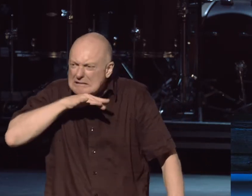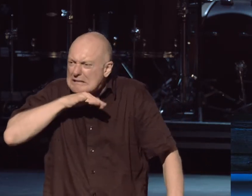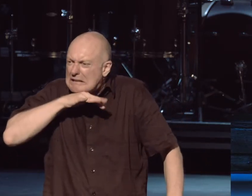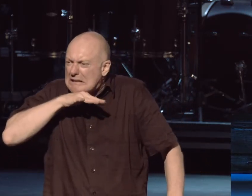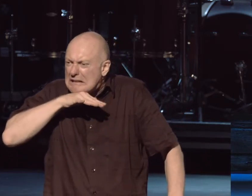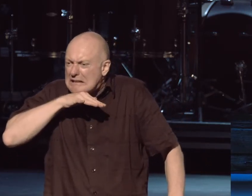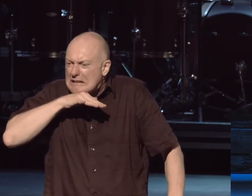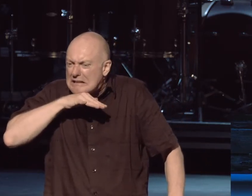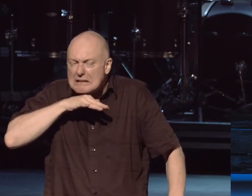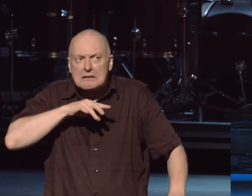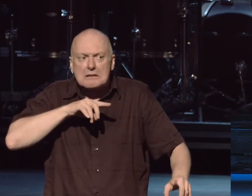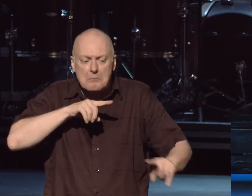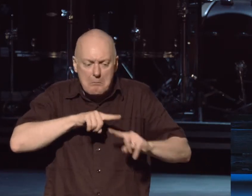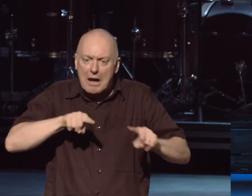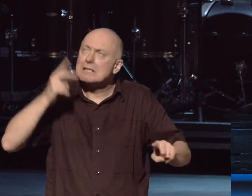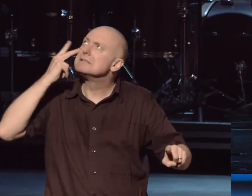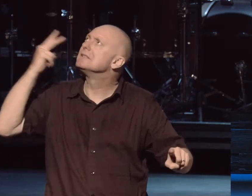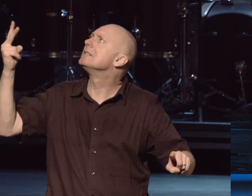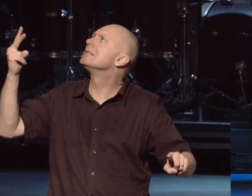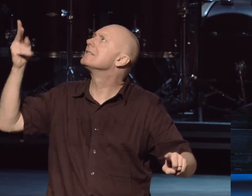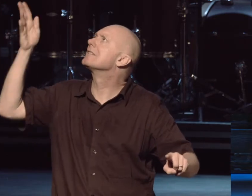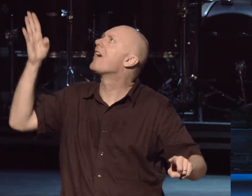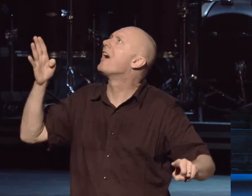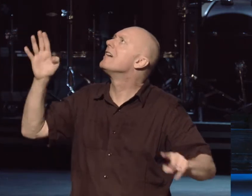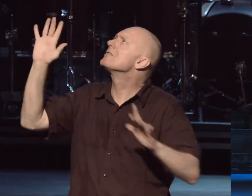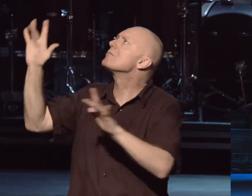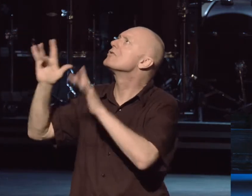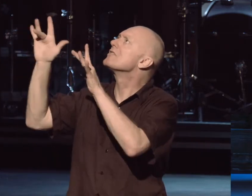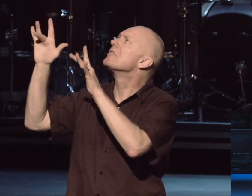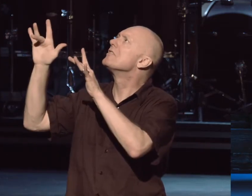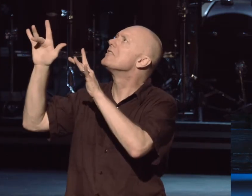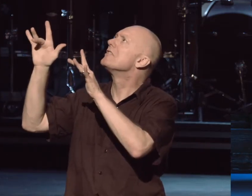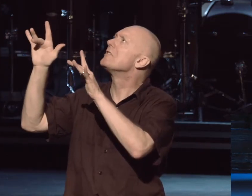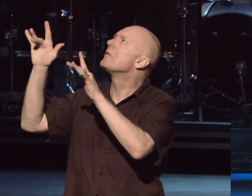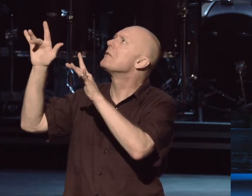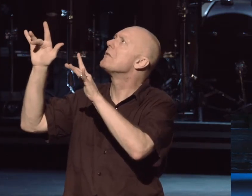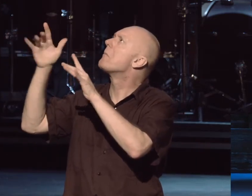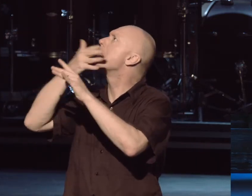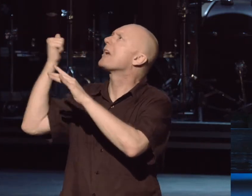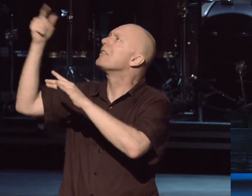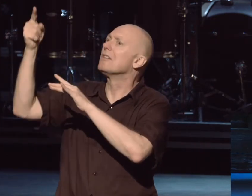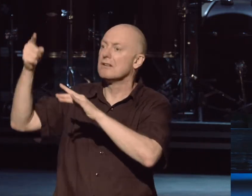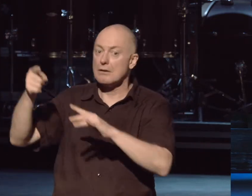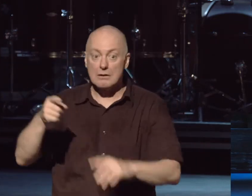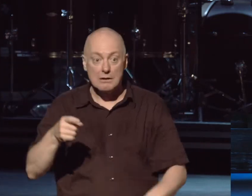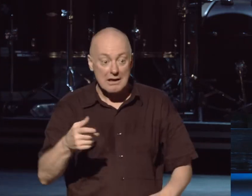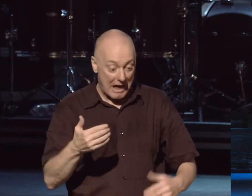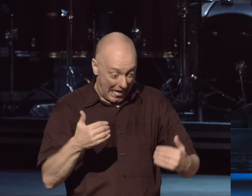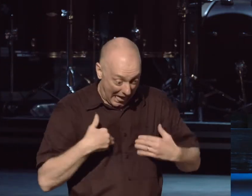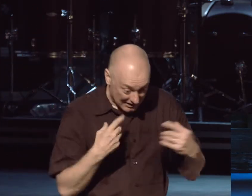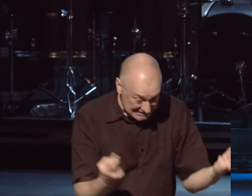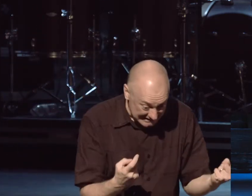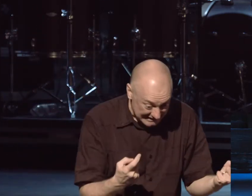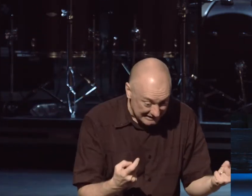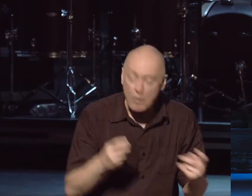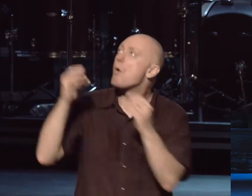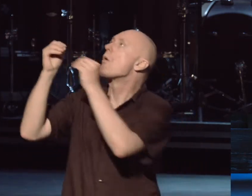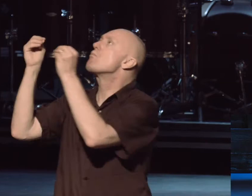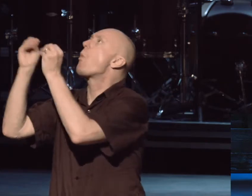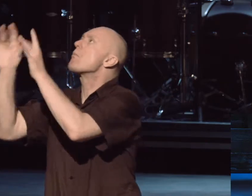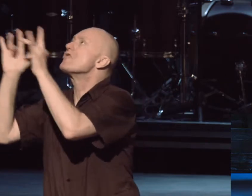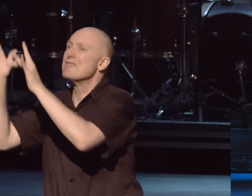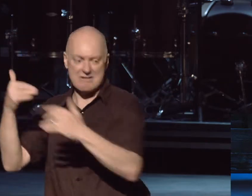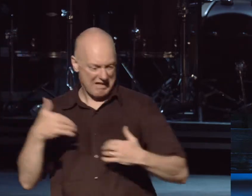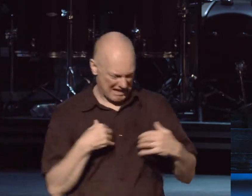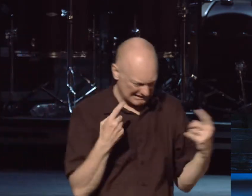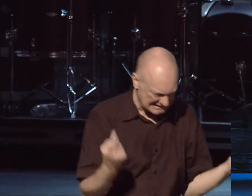But he sees the mercy of his God again as even greater. I want you to see that where there's transgression, you find mercy. Where there's iniquity,